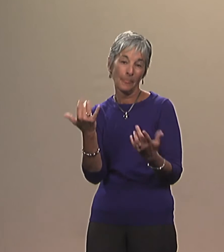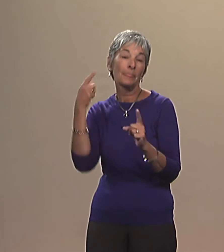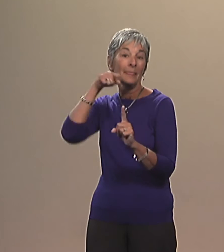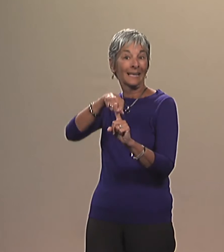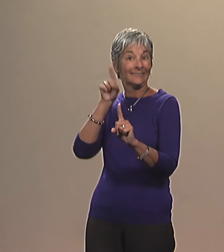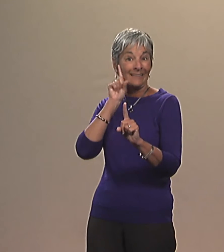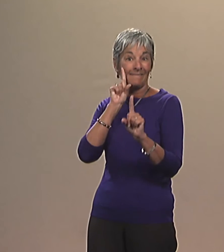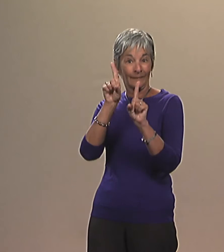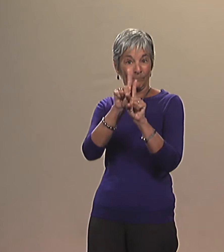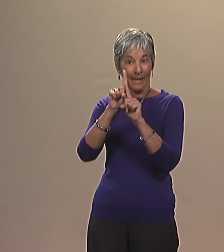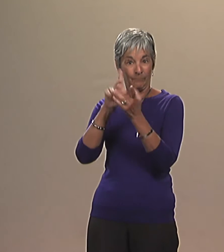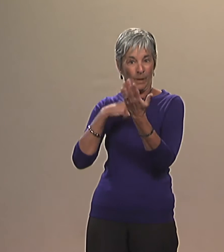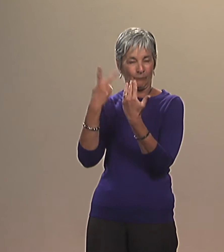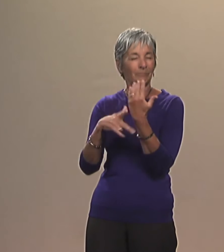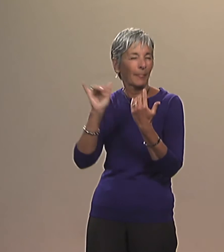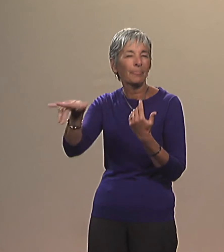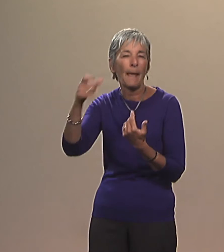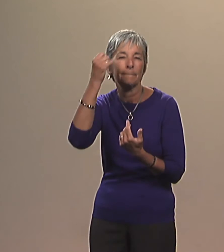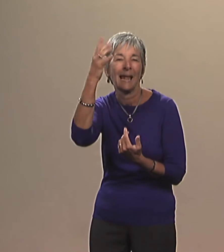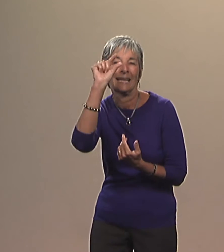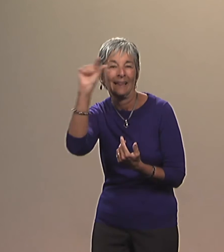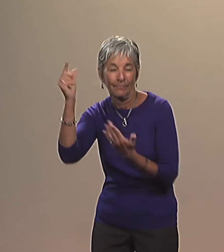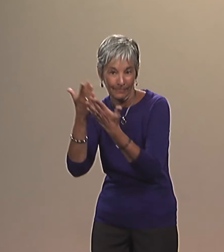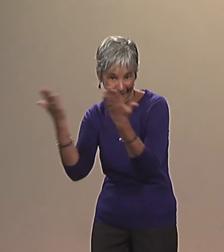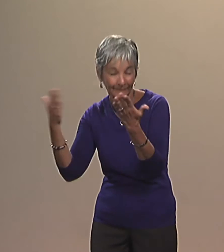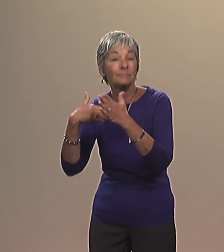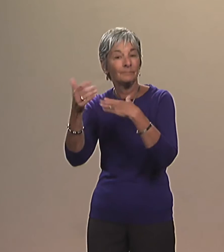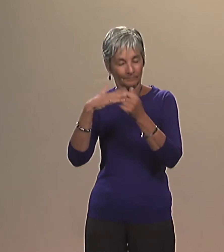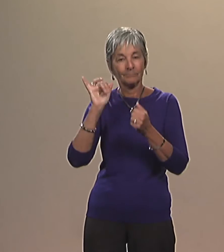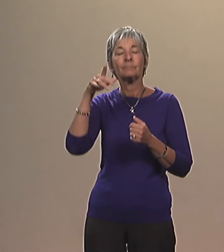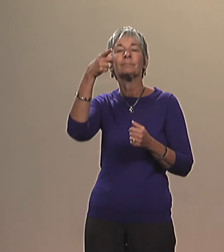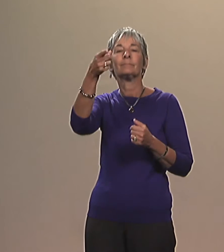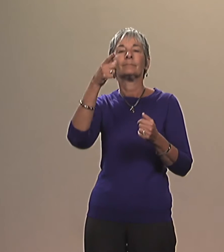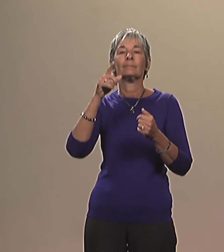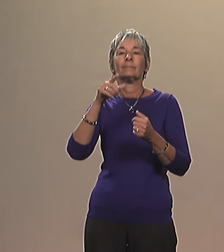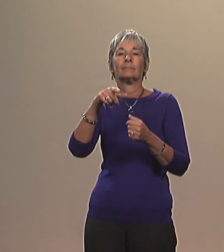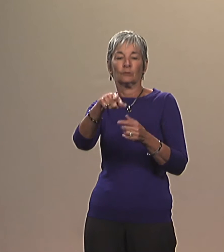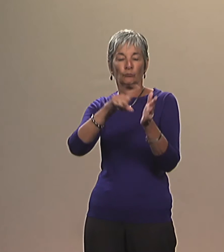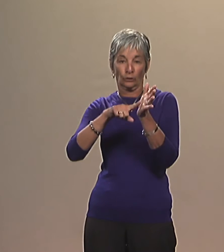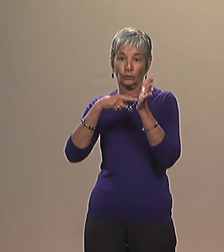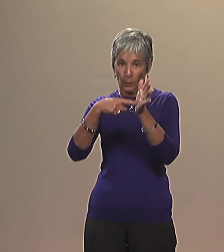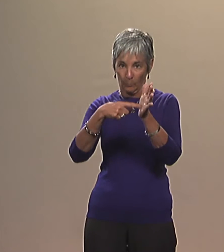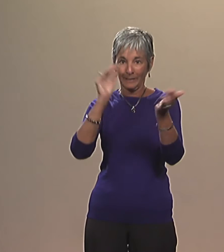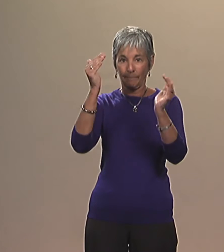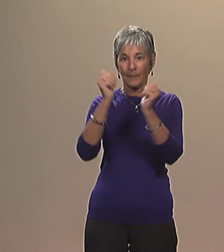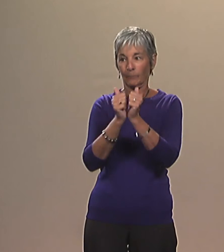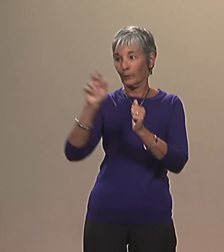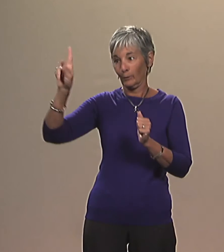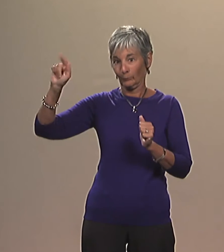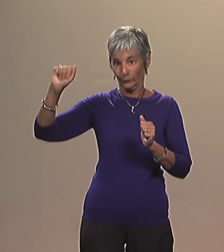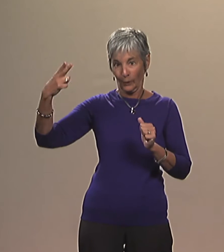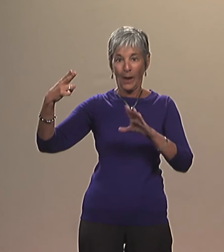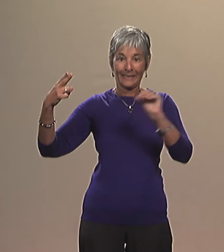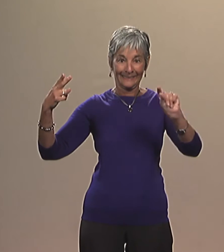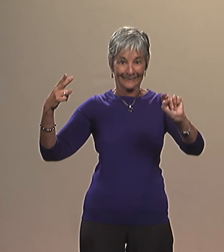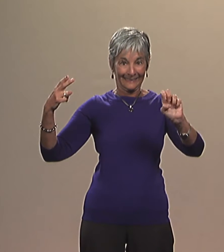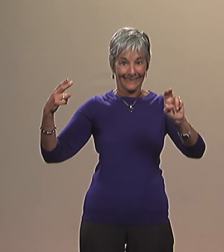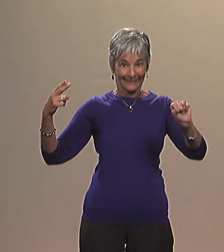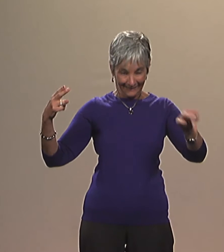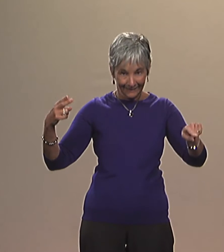were assuaged. They knew their daughter would be able to keep a job. Having a deaf person in the program addresses those little things. Research